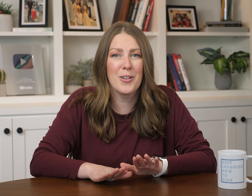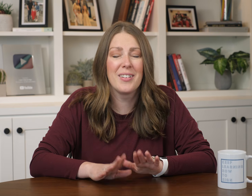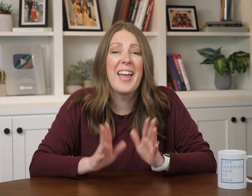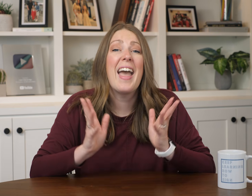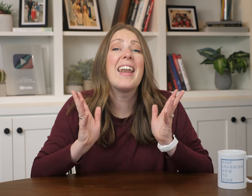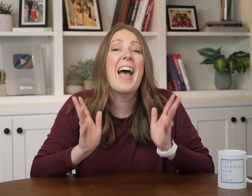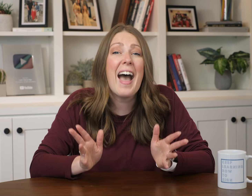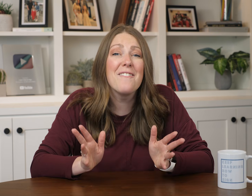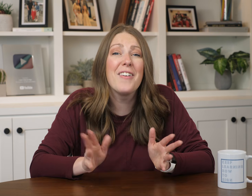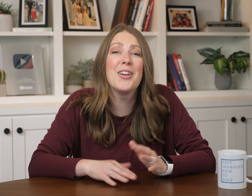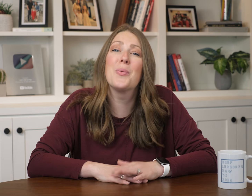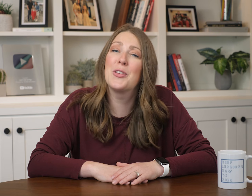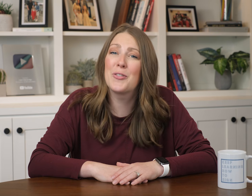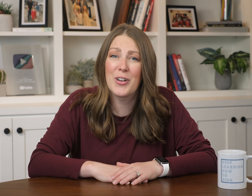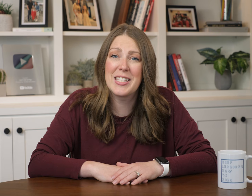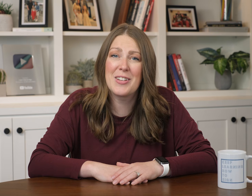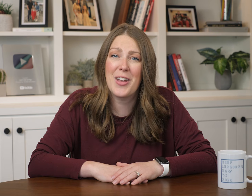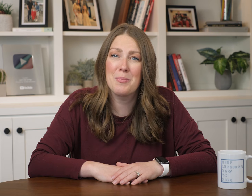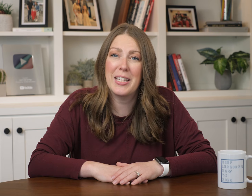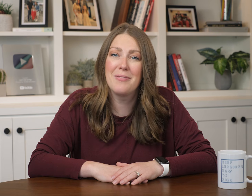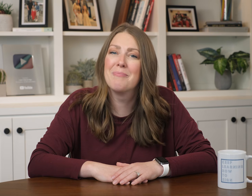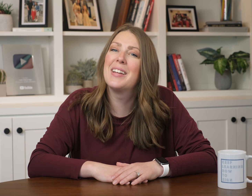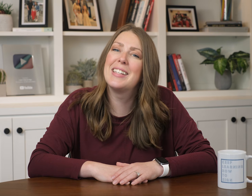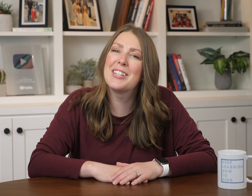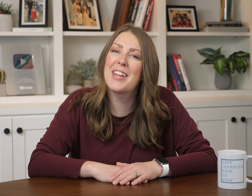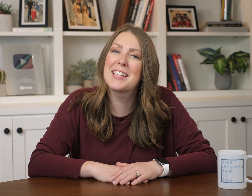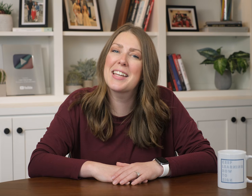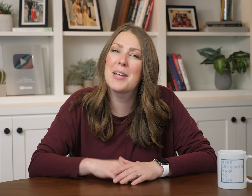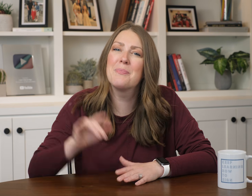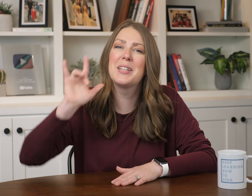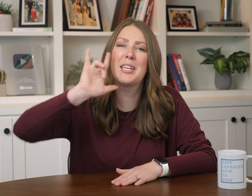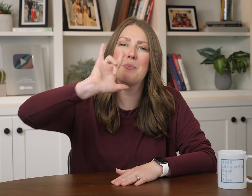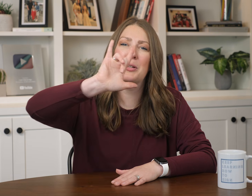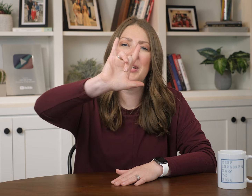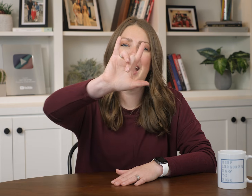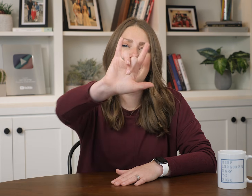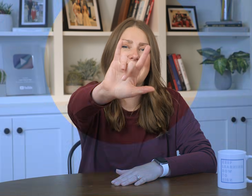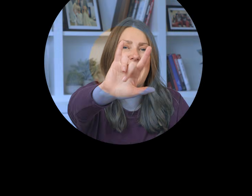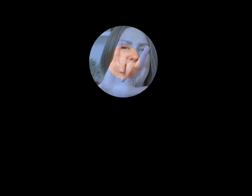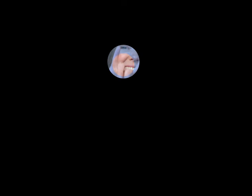and have fun with your friends and family. Until next time, keep learning how to sign.